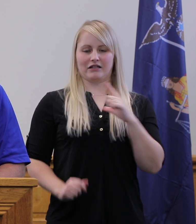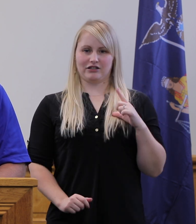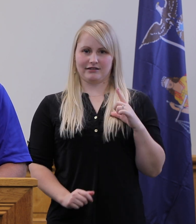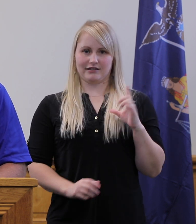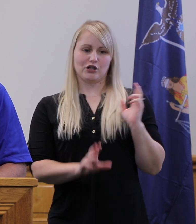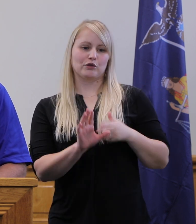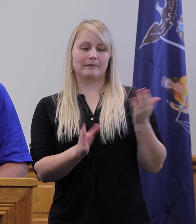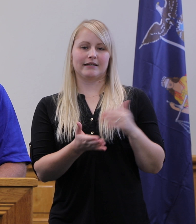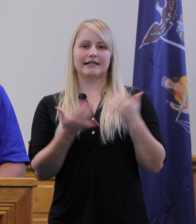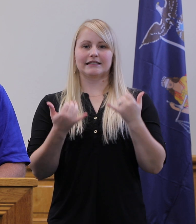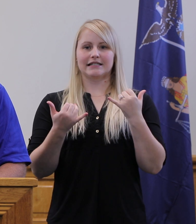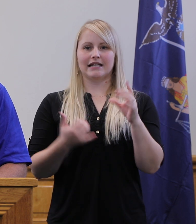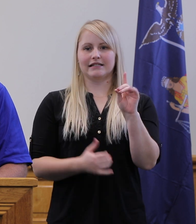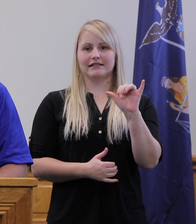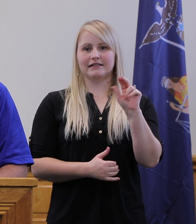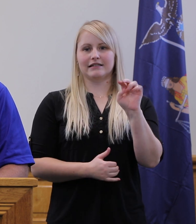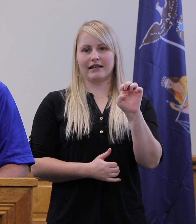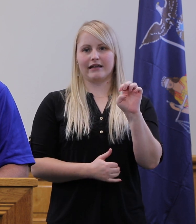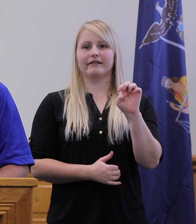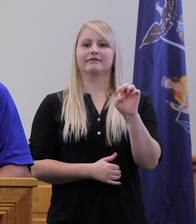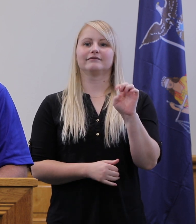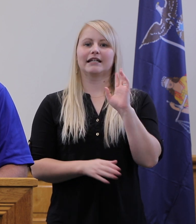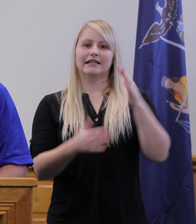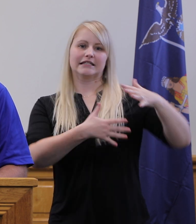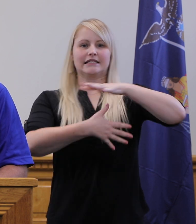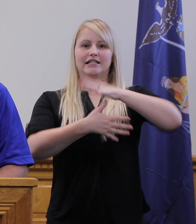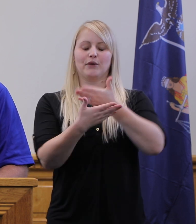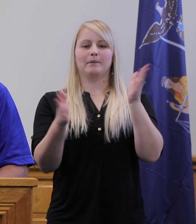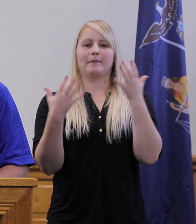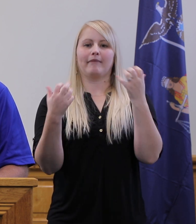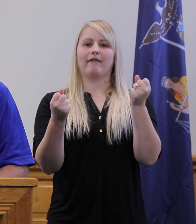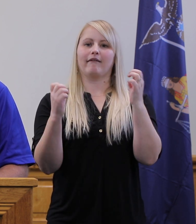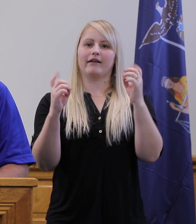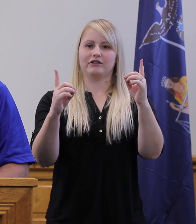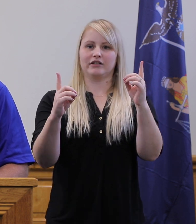is Diane Oldenburg, Senior Public Health Educator for the Oswego County Health Department.